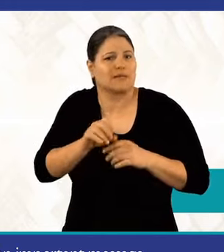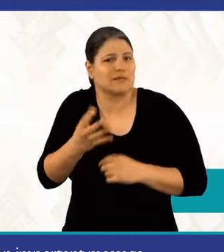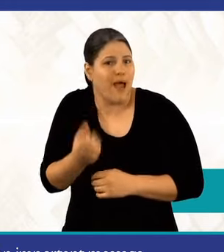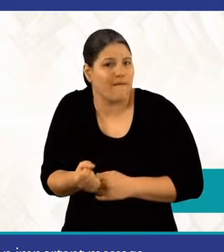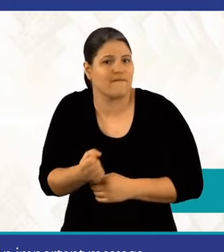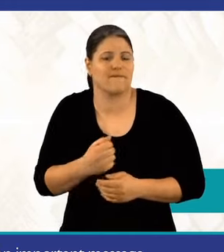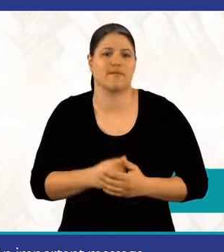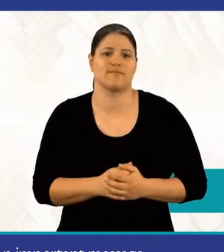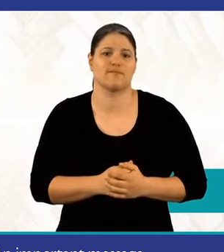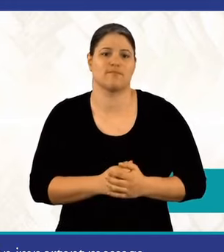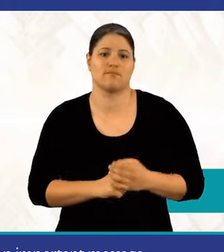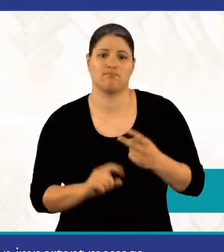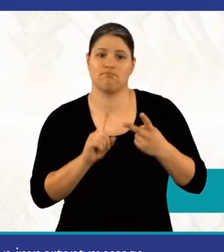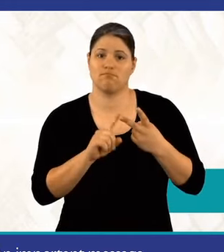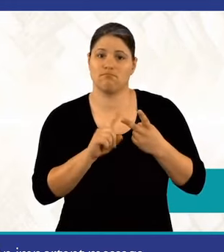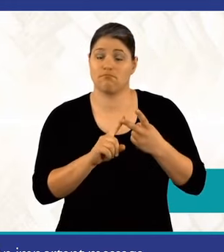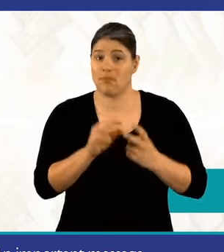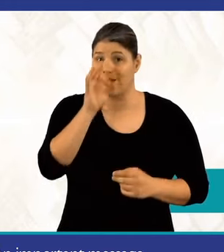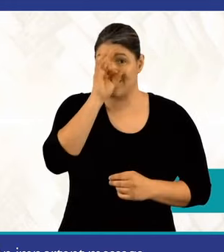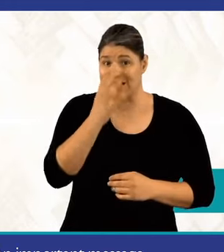bleeding or spotting after sexual intercourse,